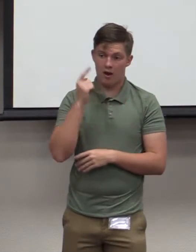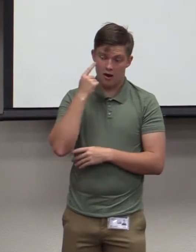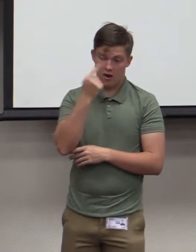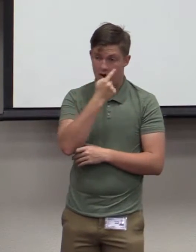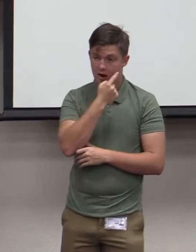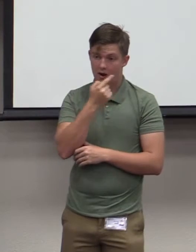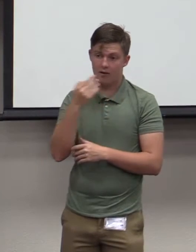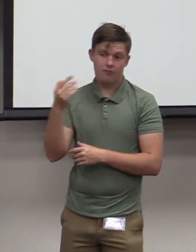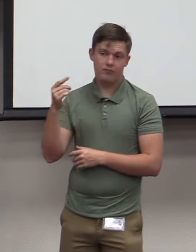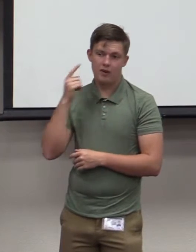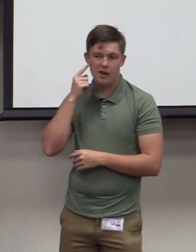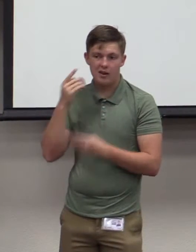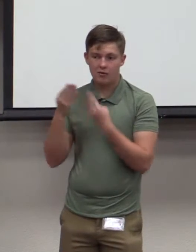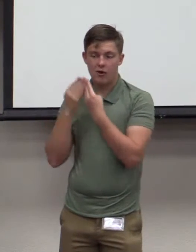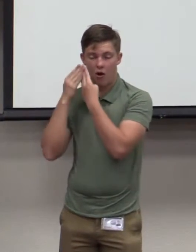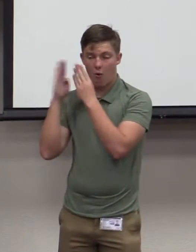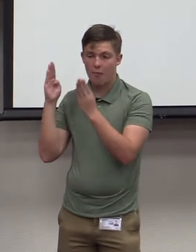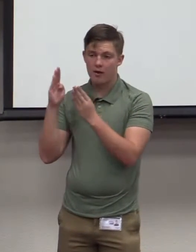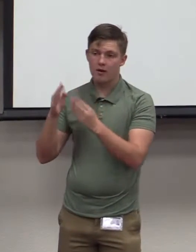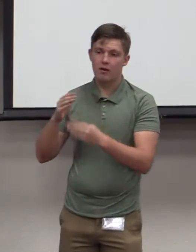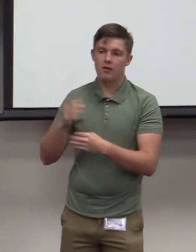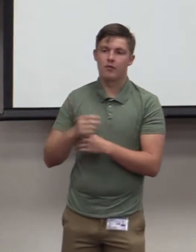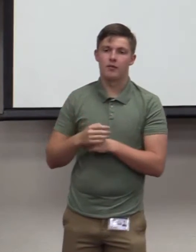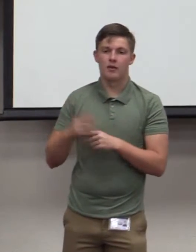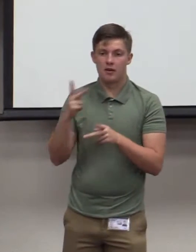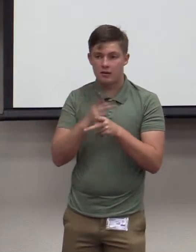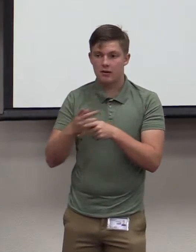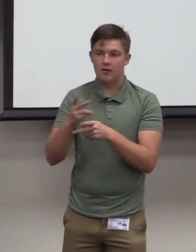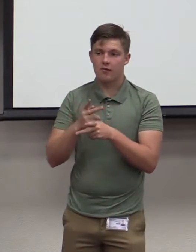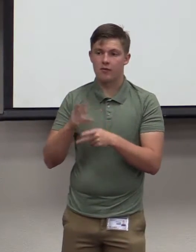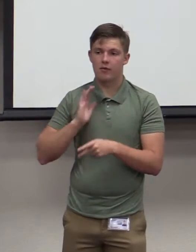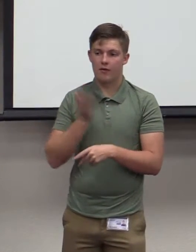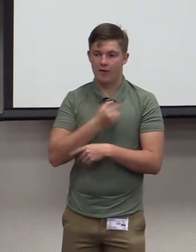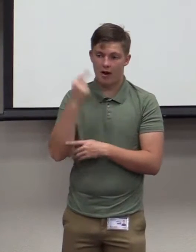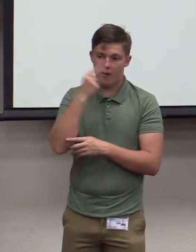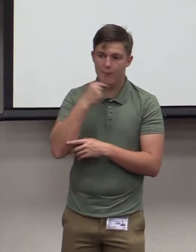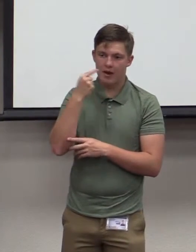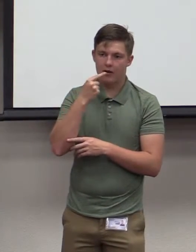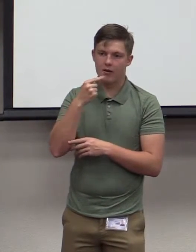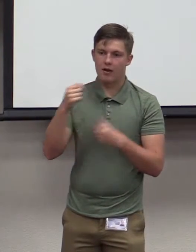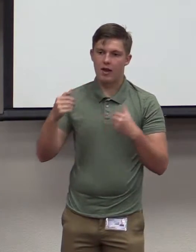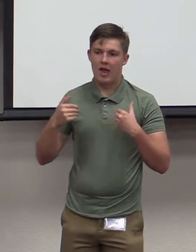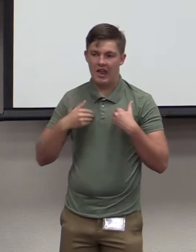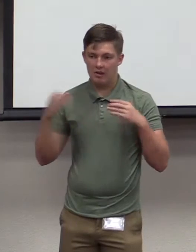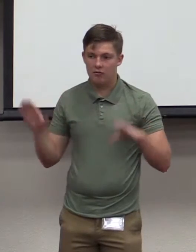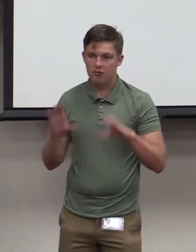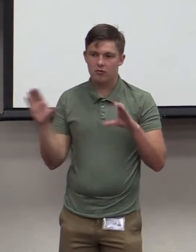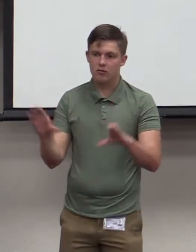ears, watch our mouths, and take steps of reconciliation.